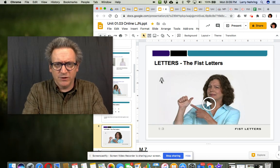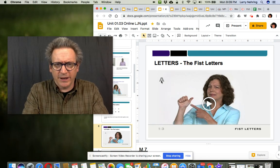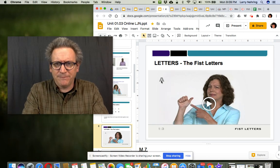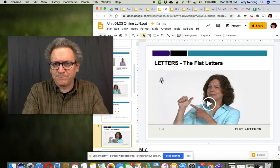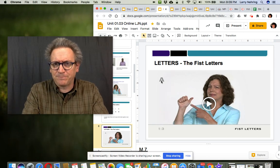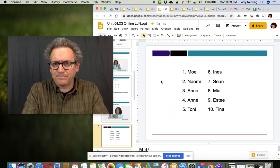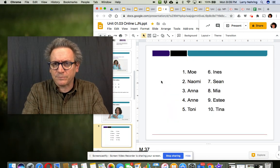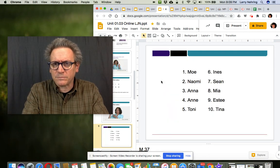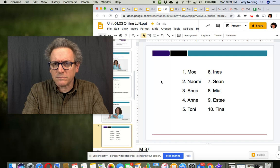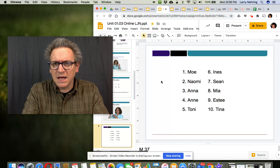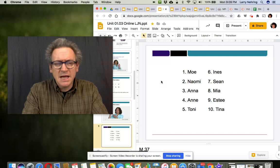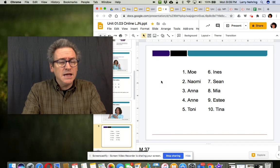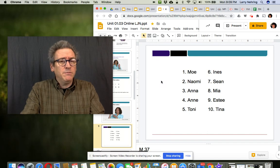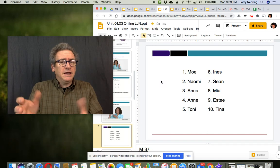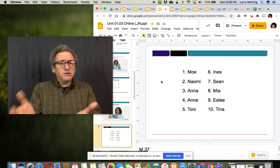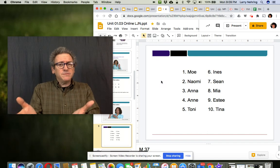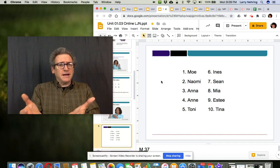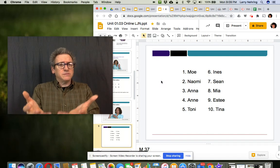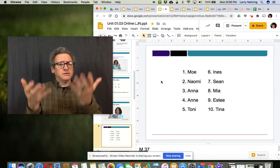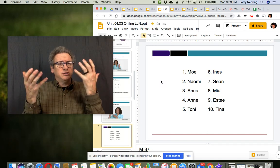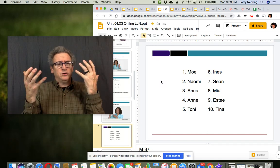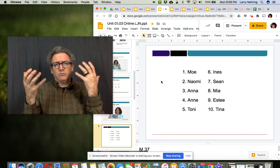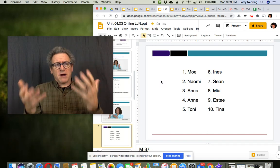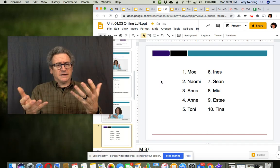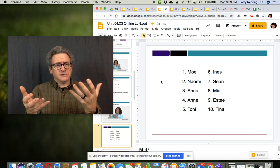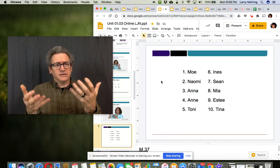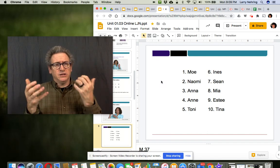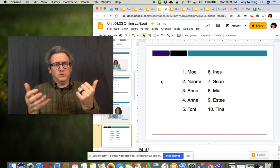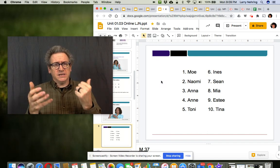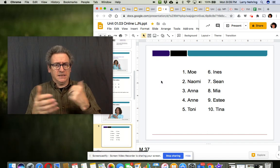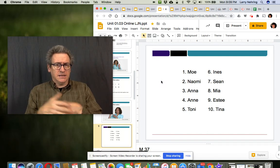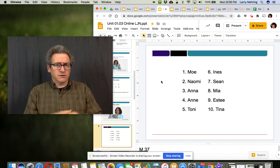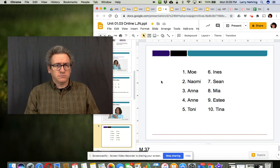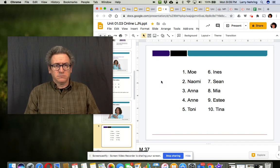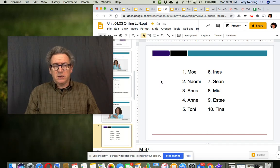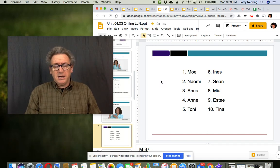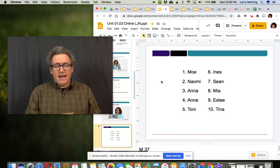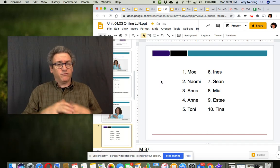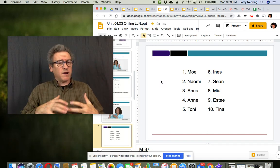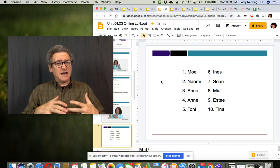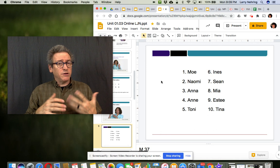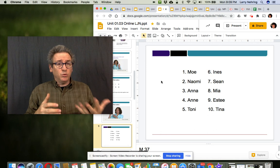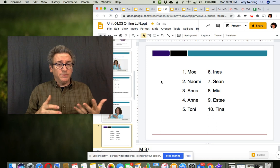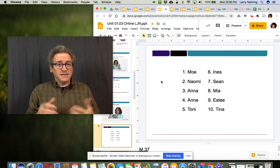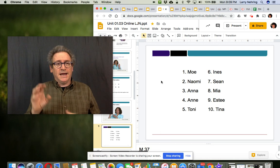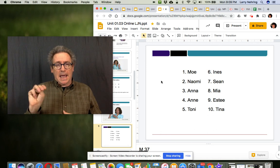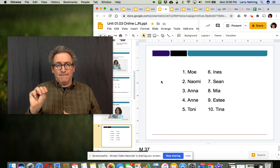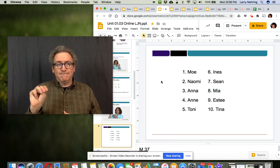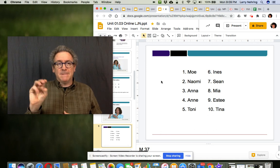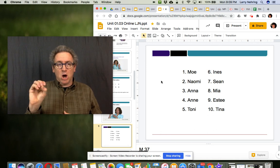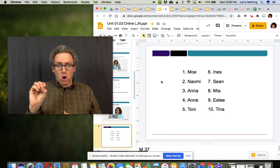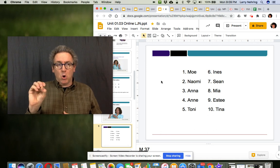way of doing it. Here's some names to practice using these letters. And for right now, you will be